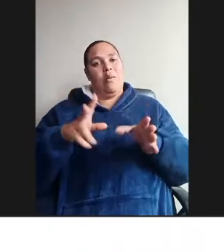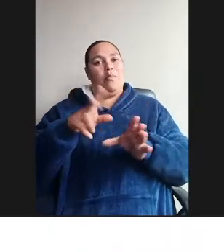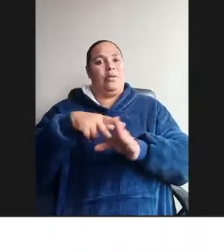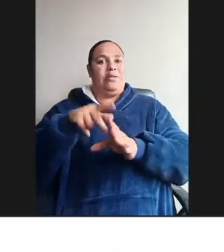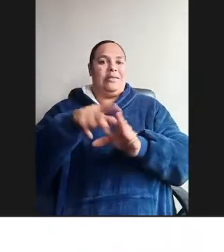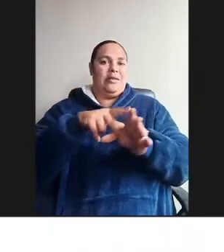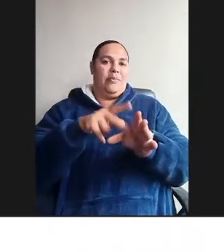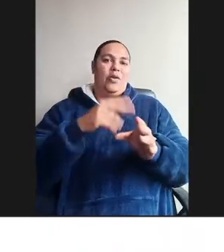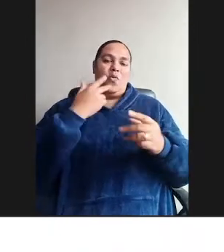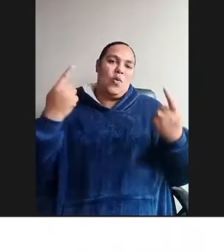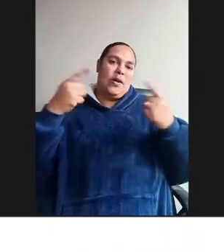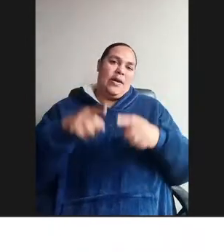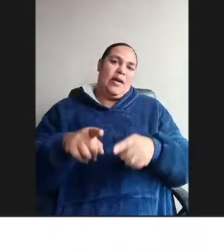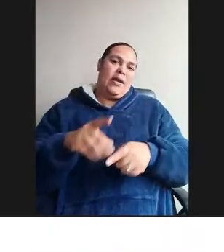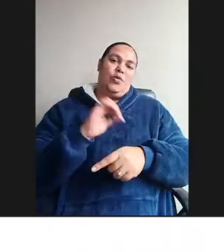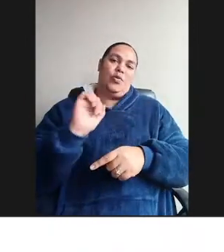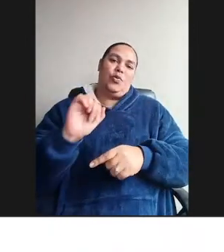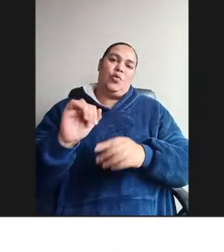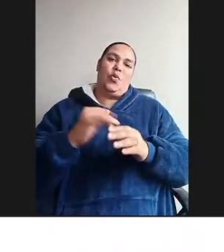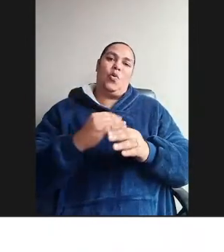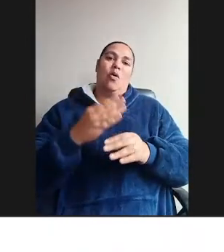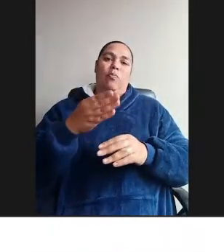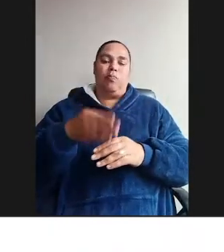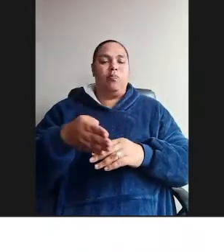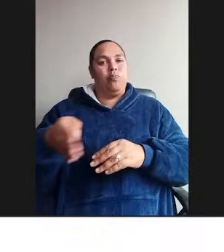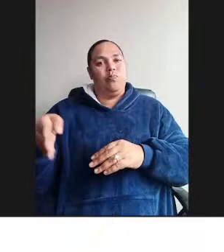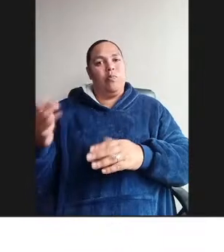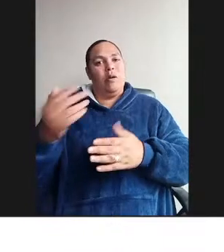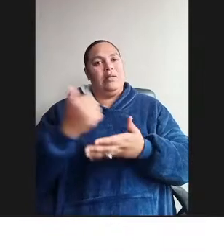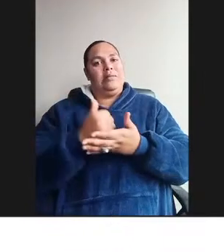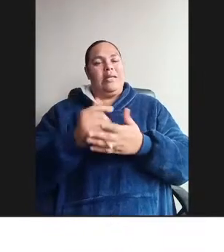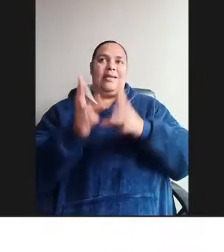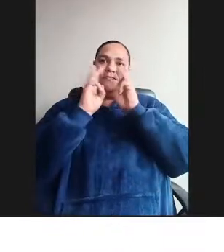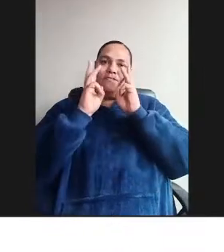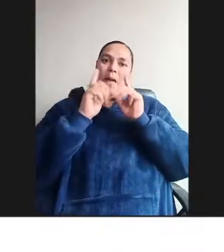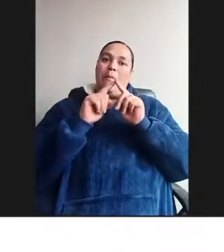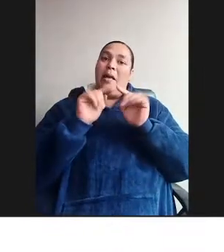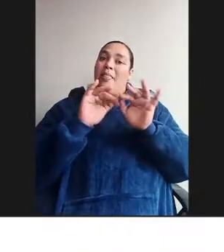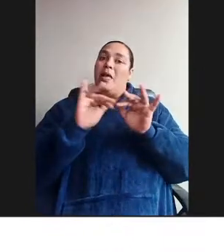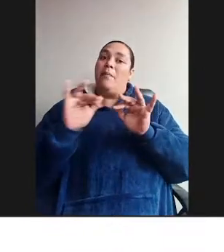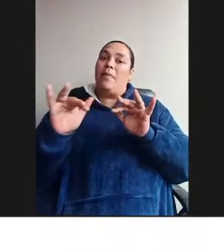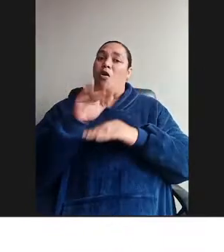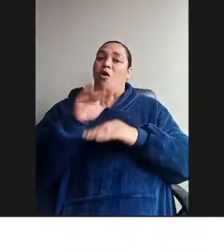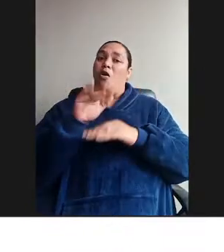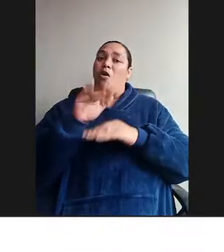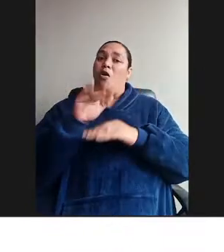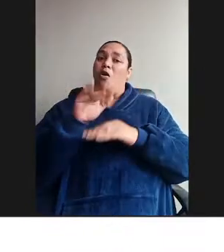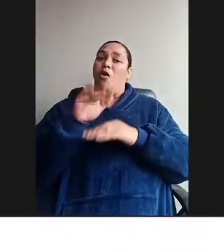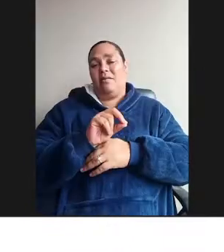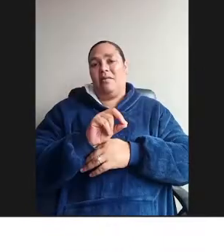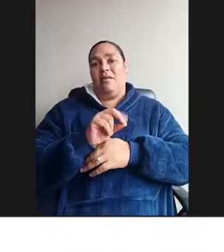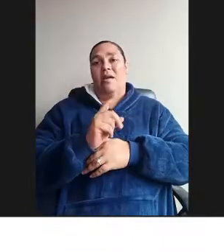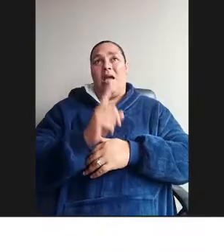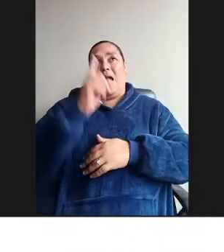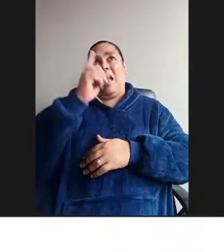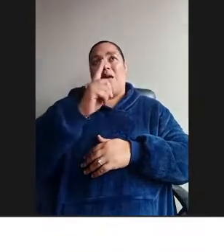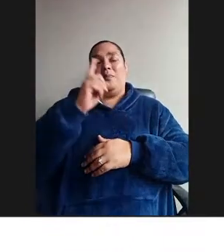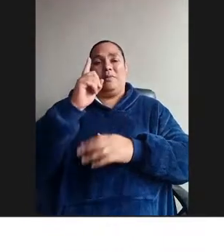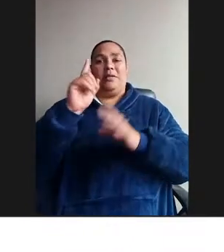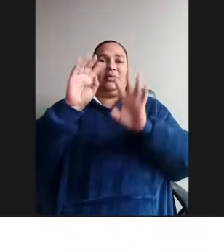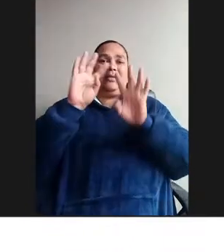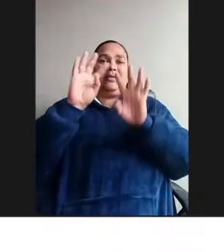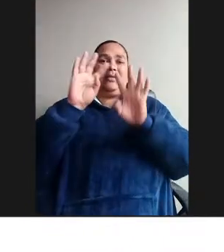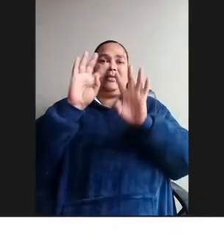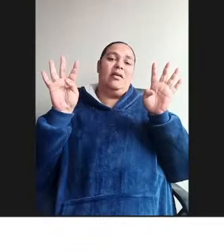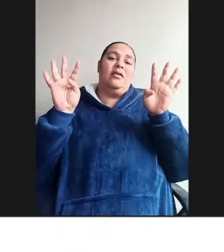to attend that particular sitting there, and those people there were over 20 sitting up there in the gallery. So we